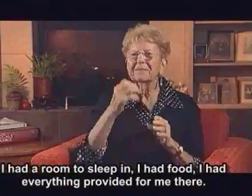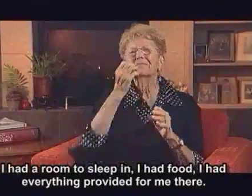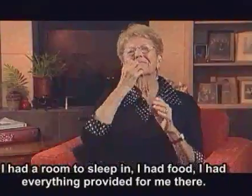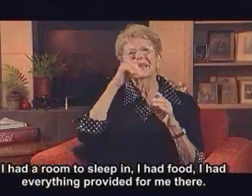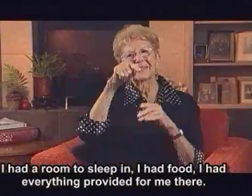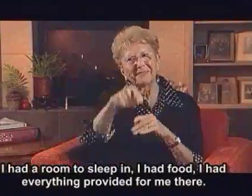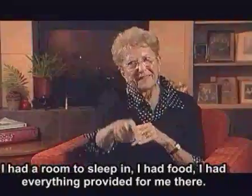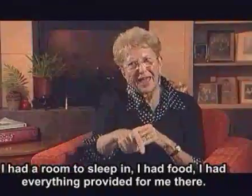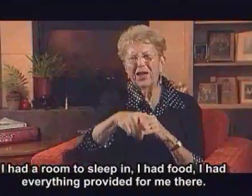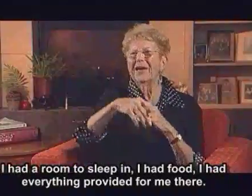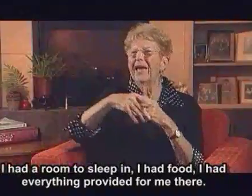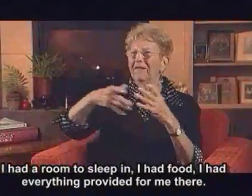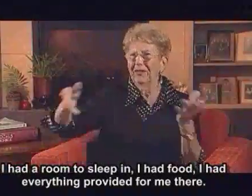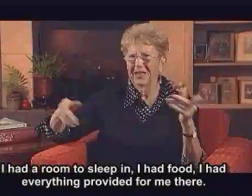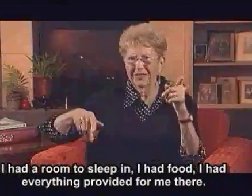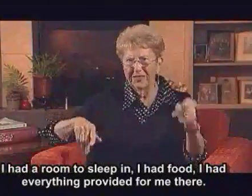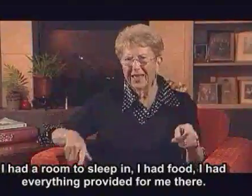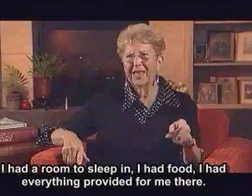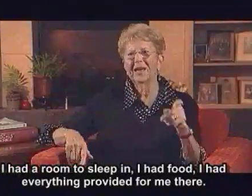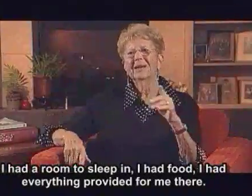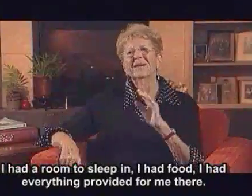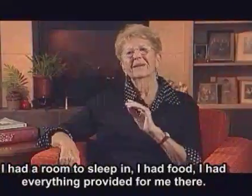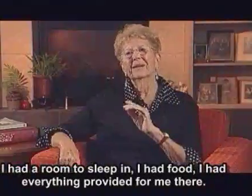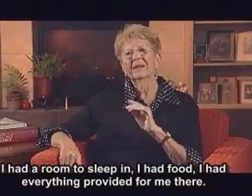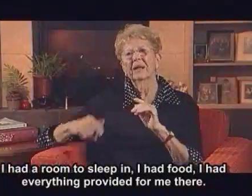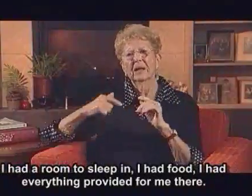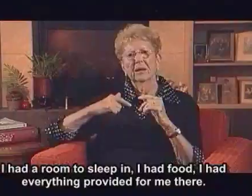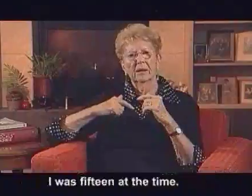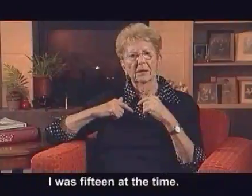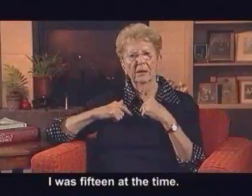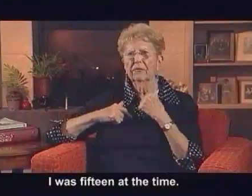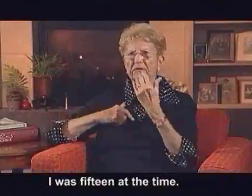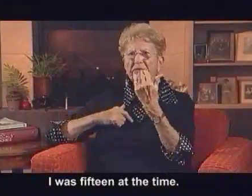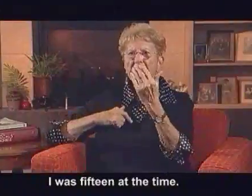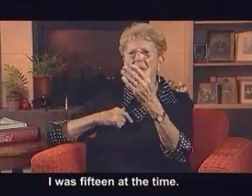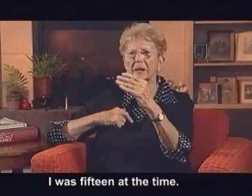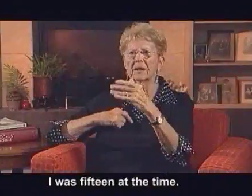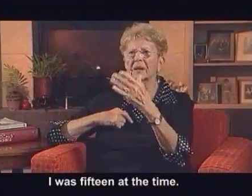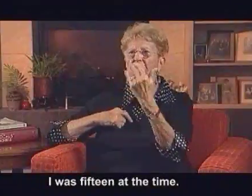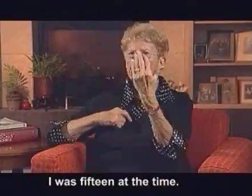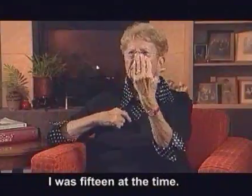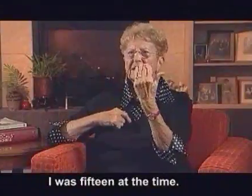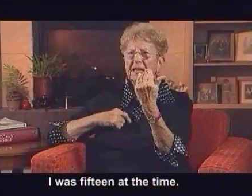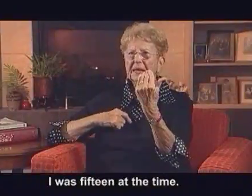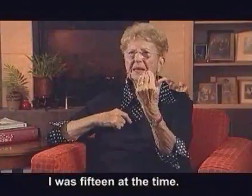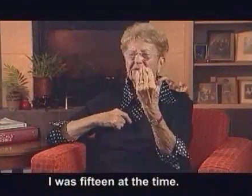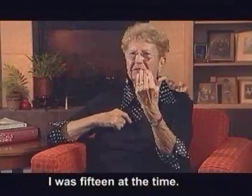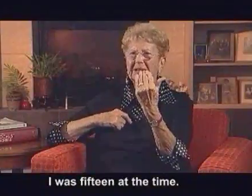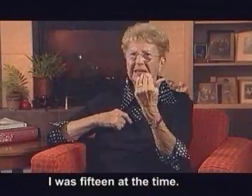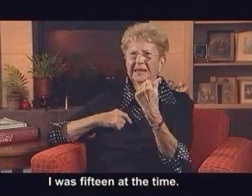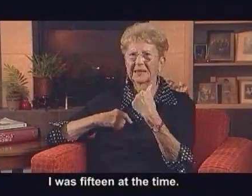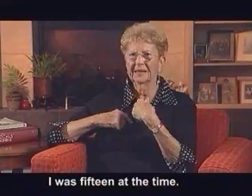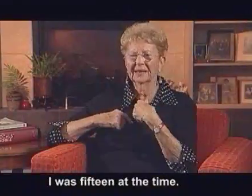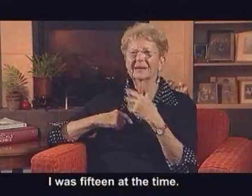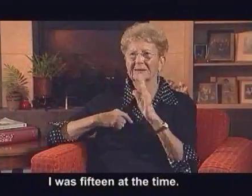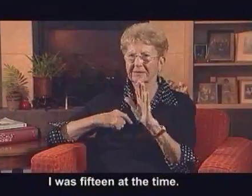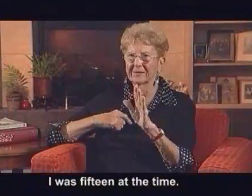I had a room to sleep in, I had food, everything provided for me there. I was 15 at the time.